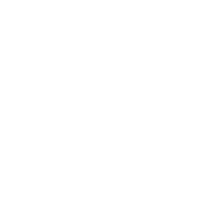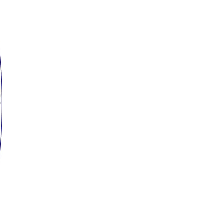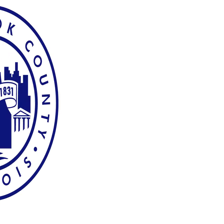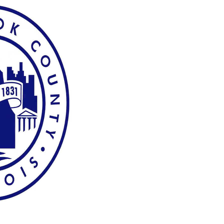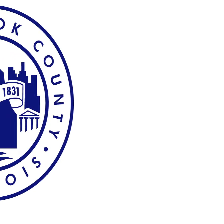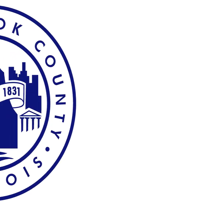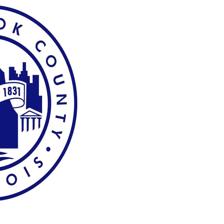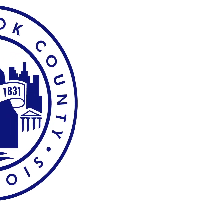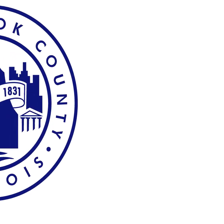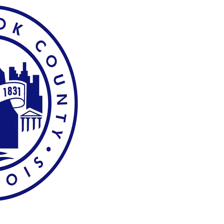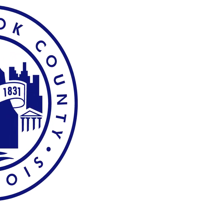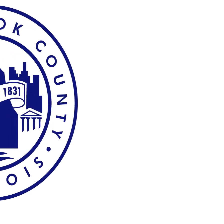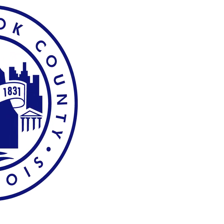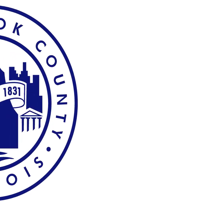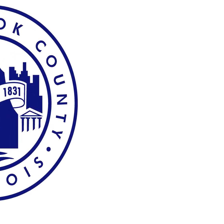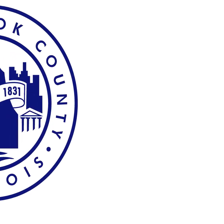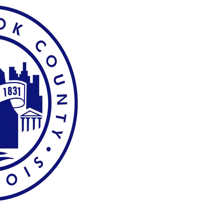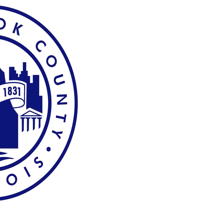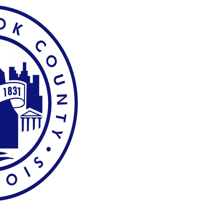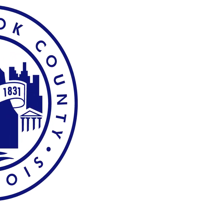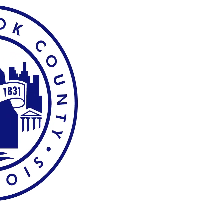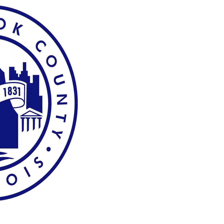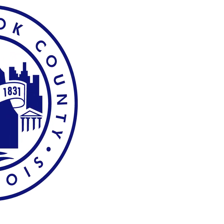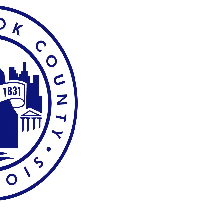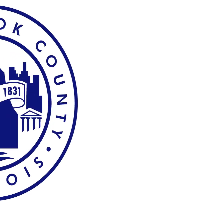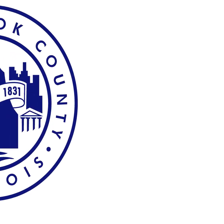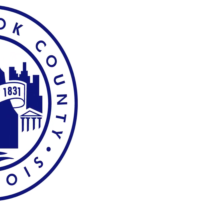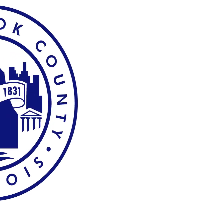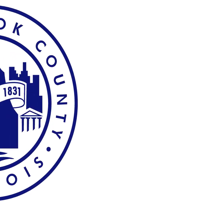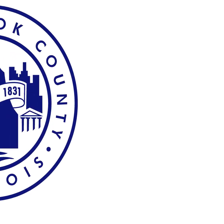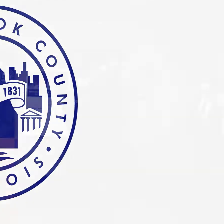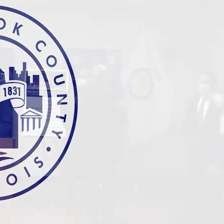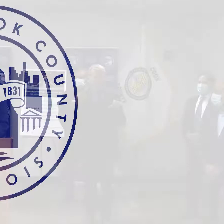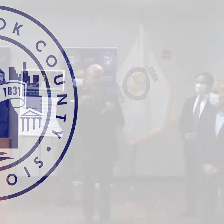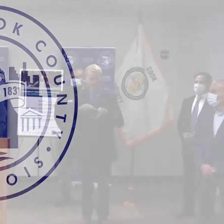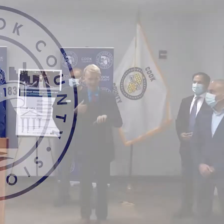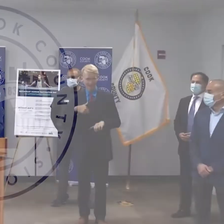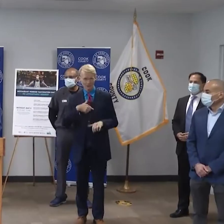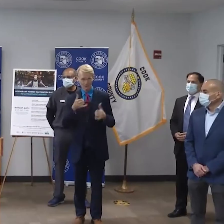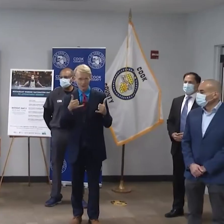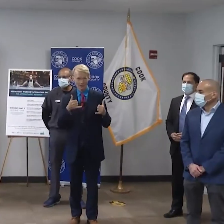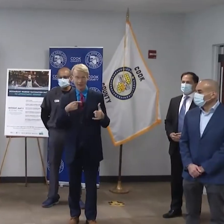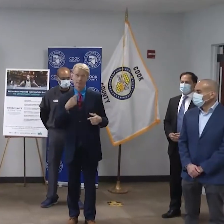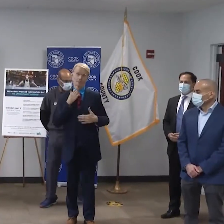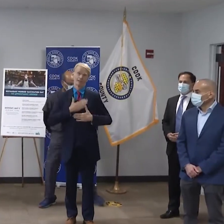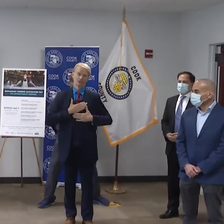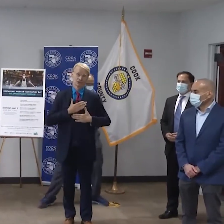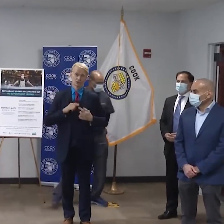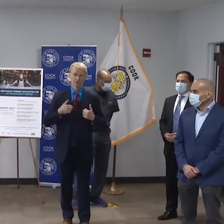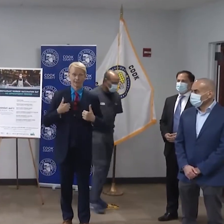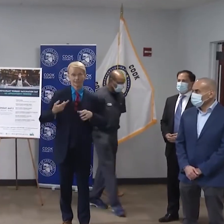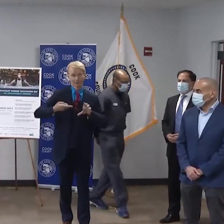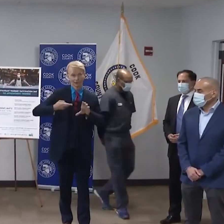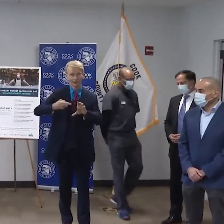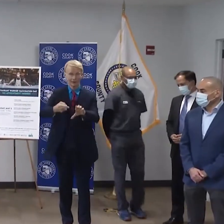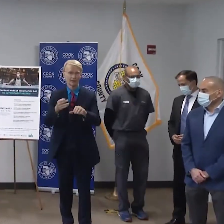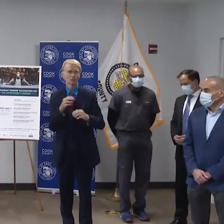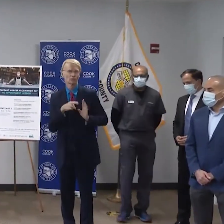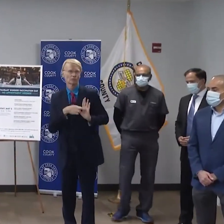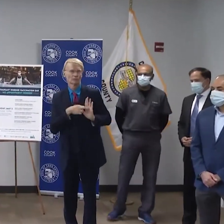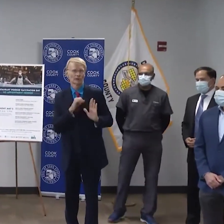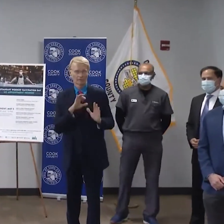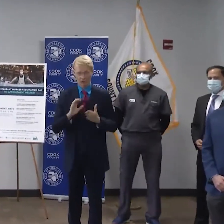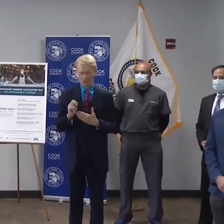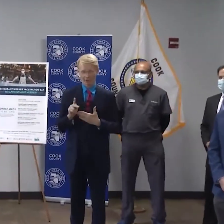All right, good afternoon, everybody. I want to thank you all for joining us today. It's my pleasure to be joined by representatives of Cook County